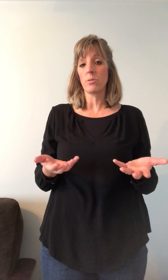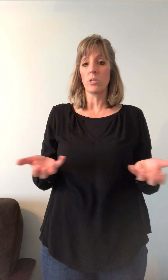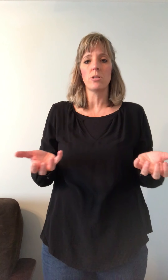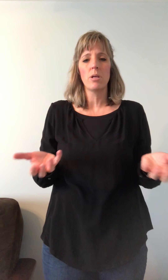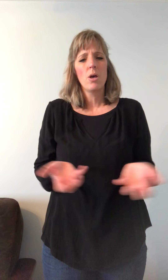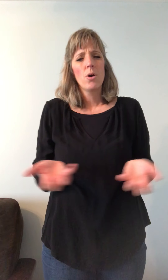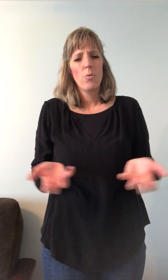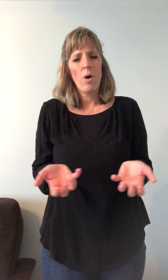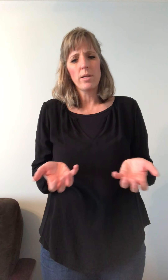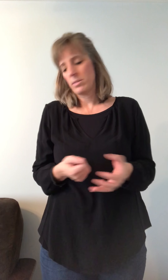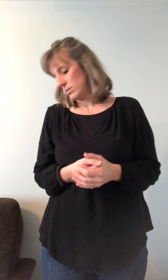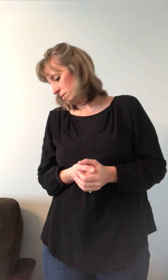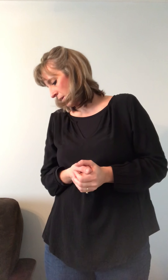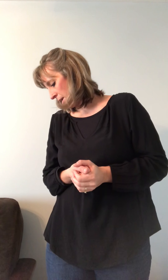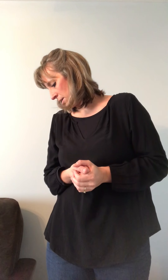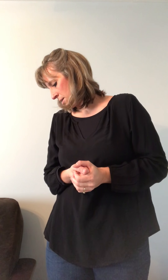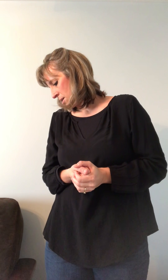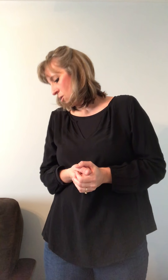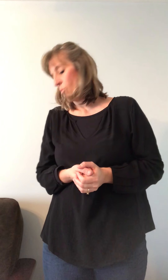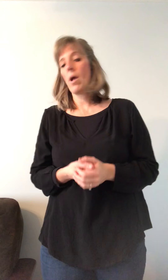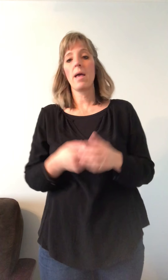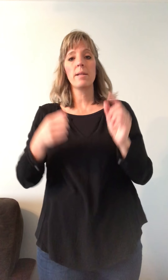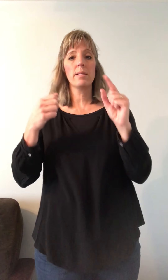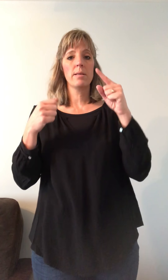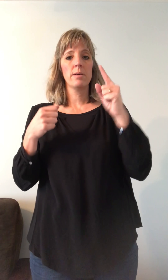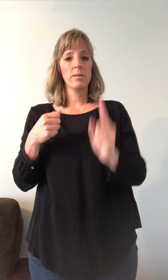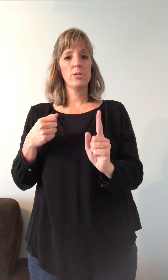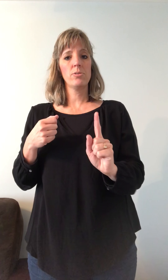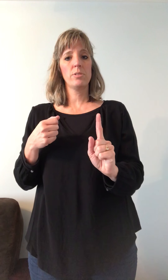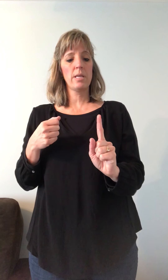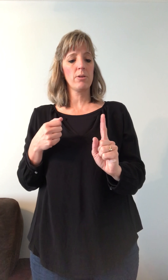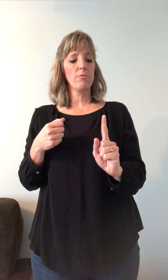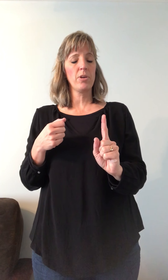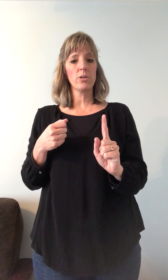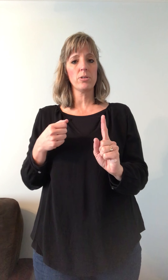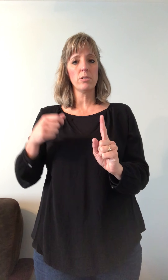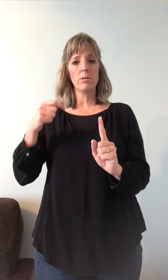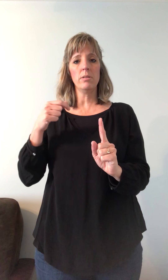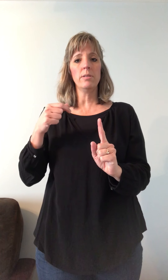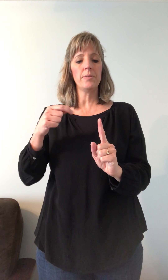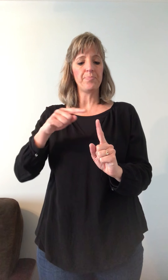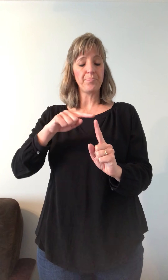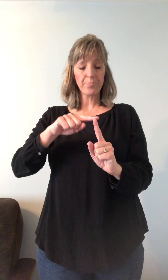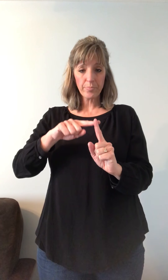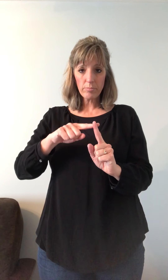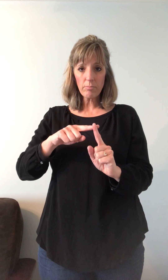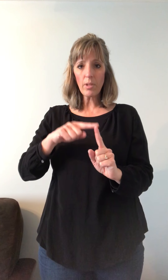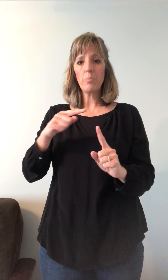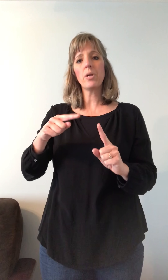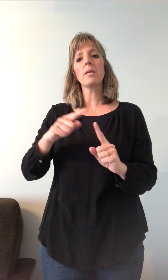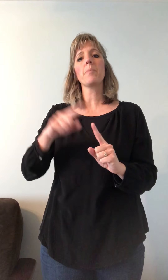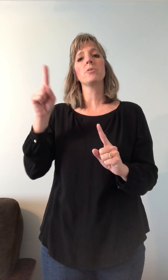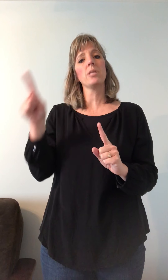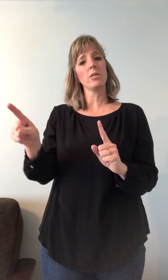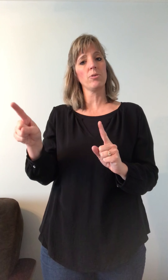question. What? Okay. When, you take your finger Point it up. You take your